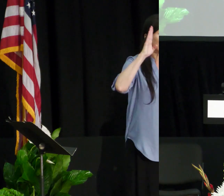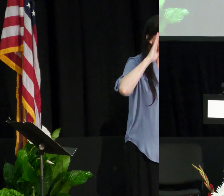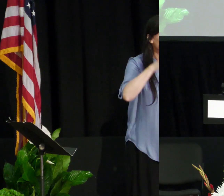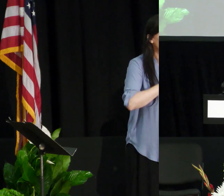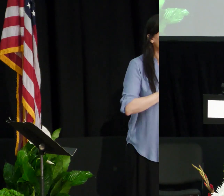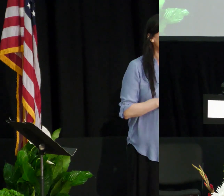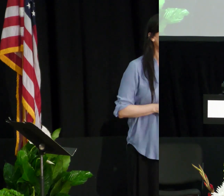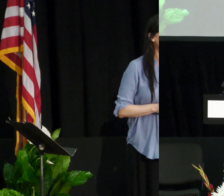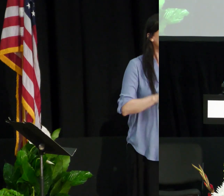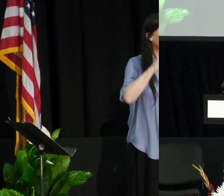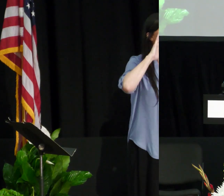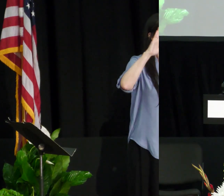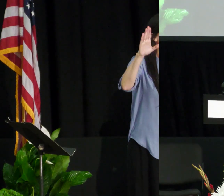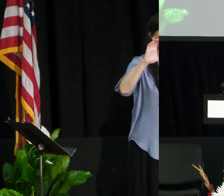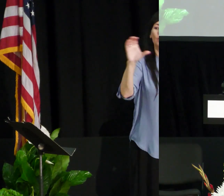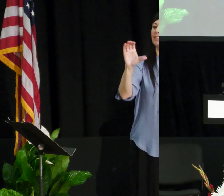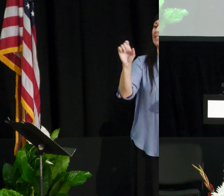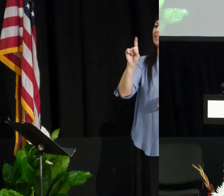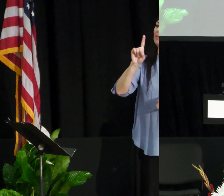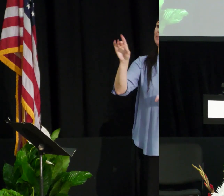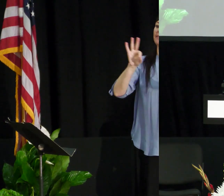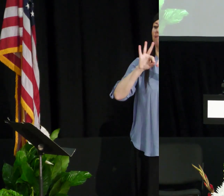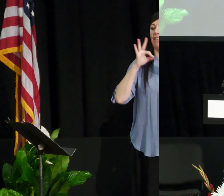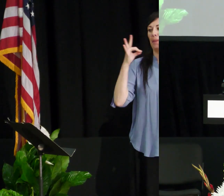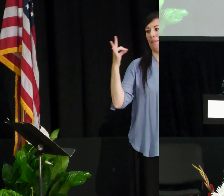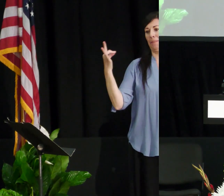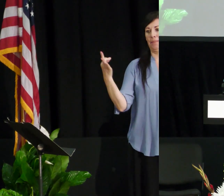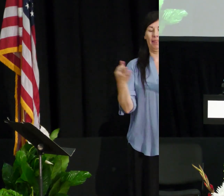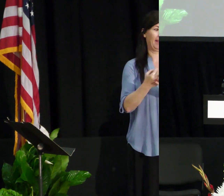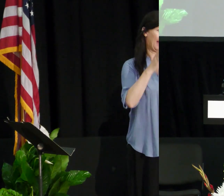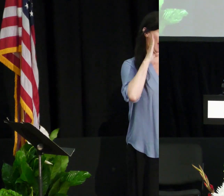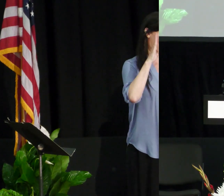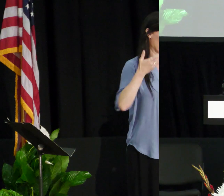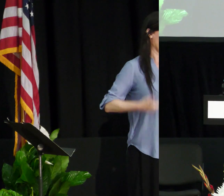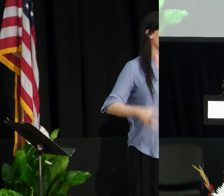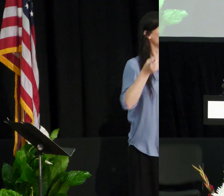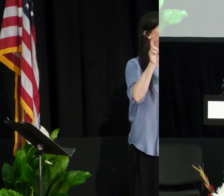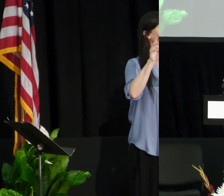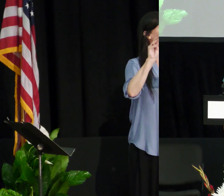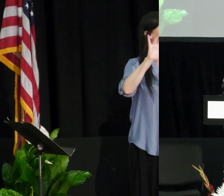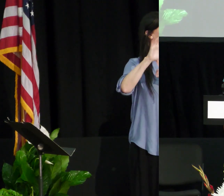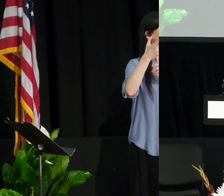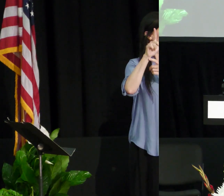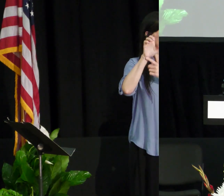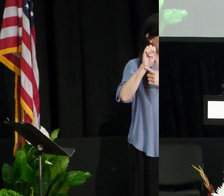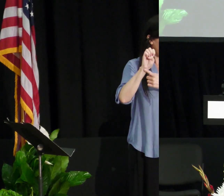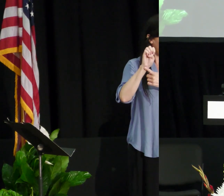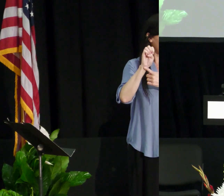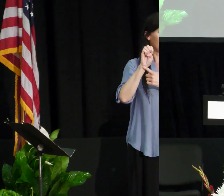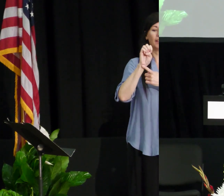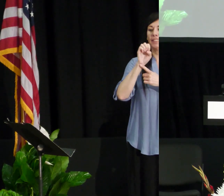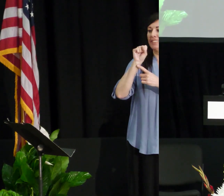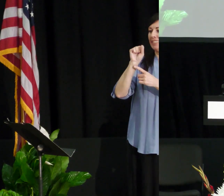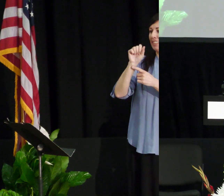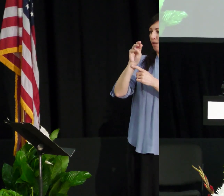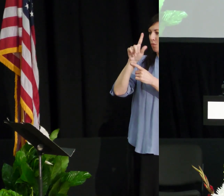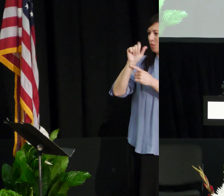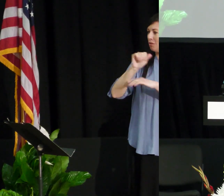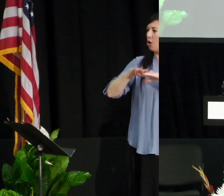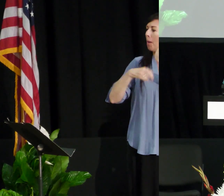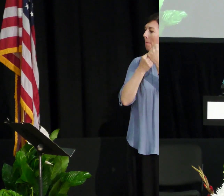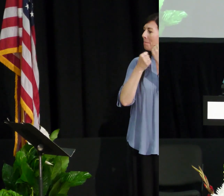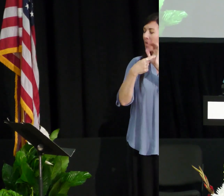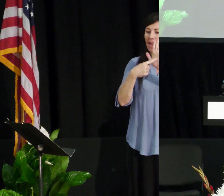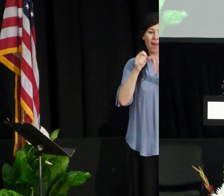Hello, CSDB family. I am Dr. Michelle Samuels, and on the behalf of the Board of Trustees